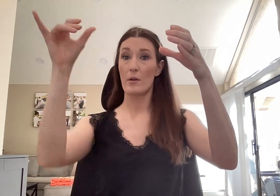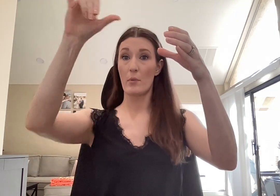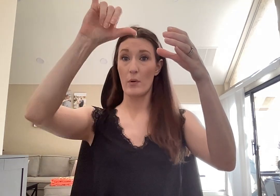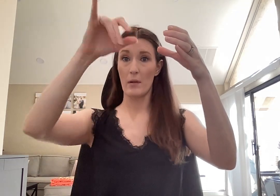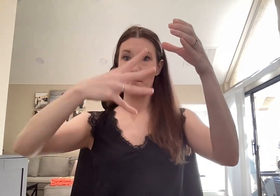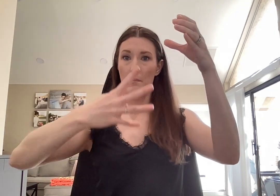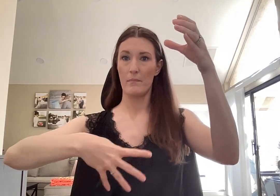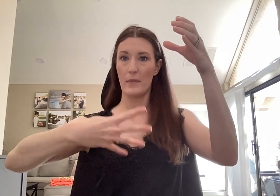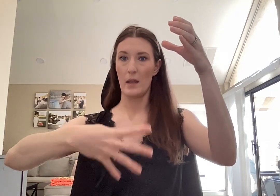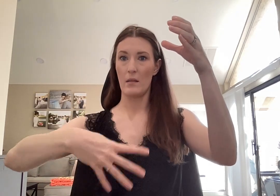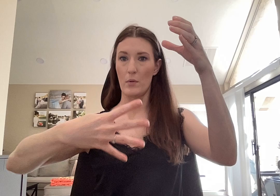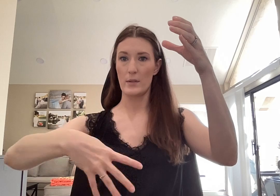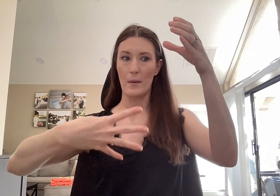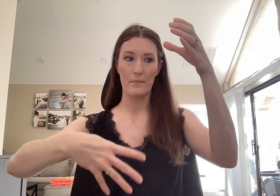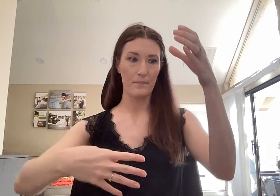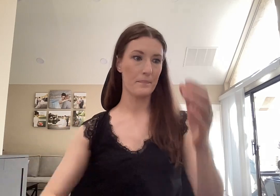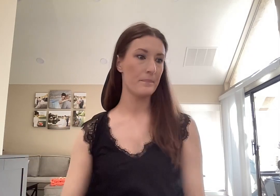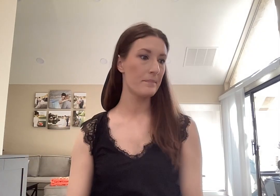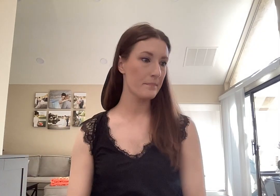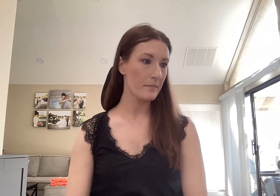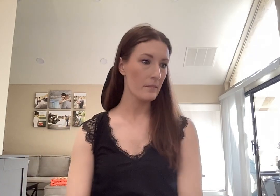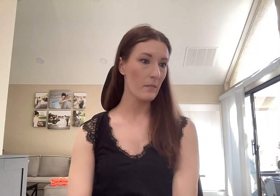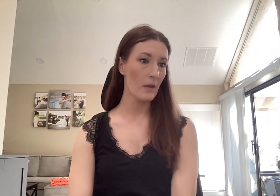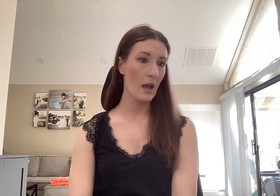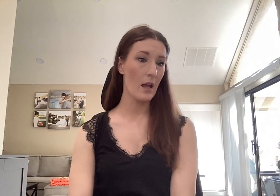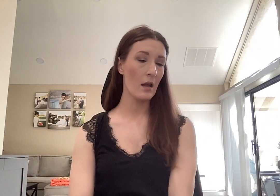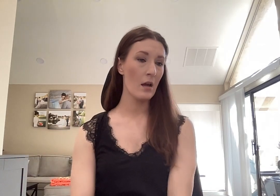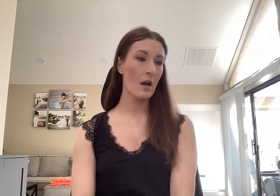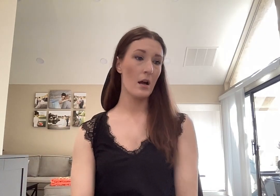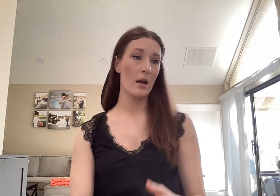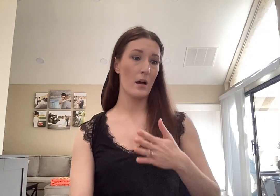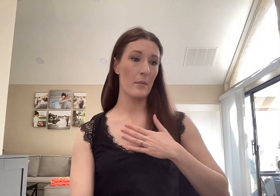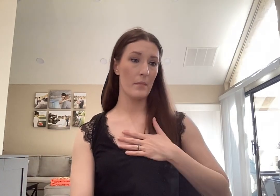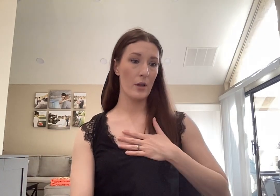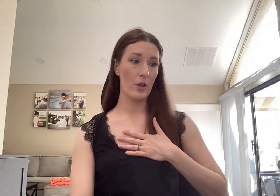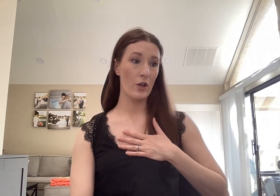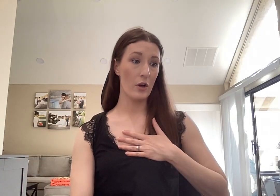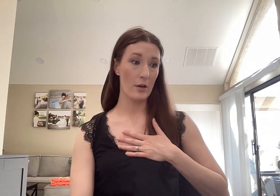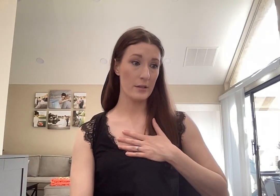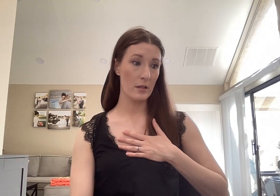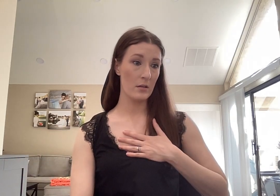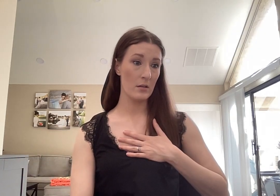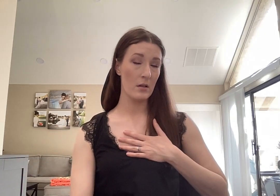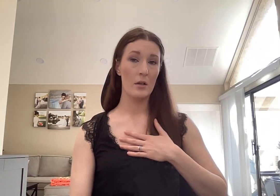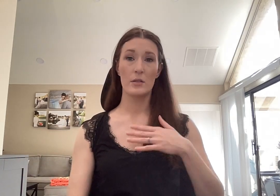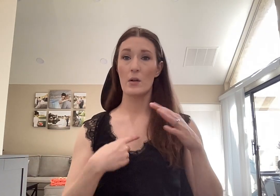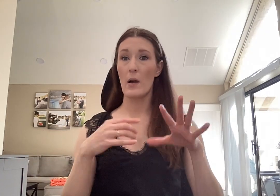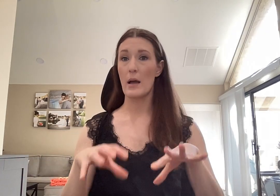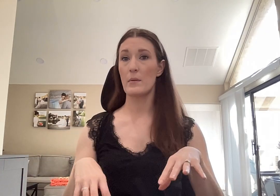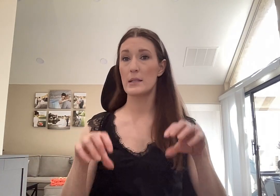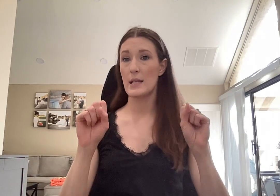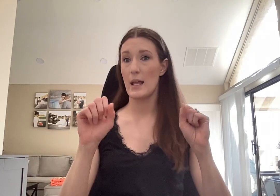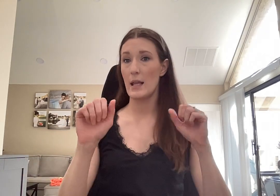pour, it pours out. Okay. Your heart. So I was